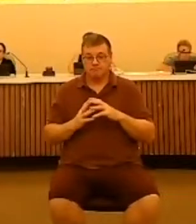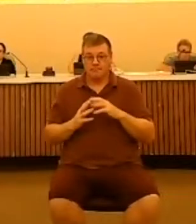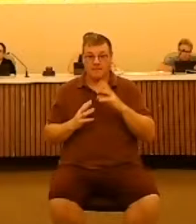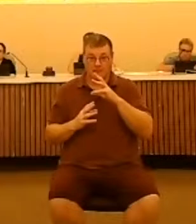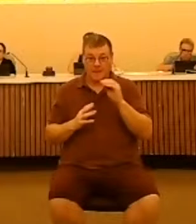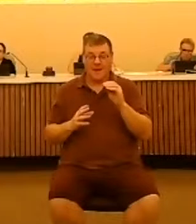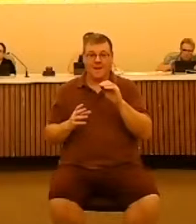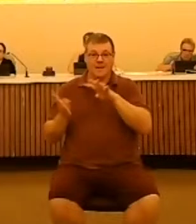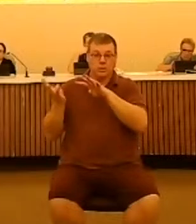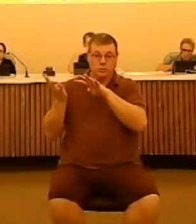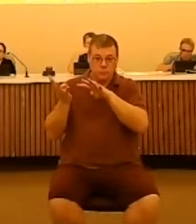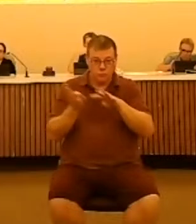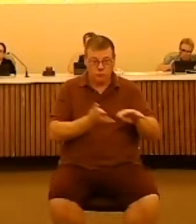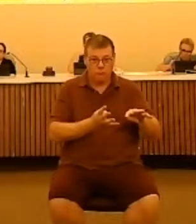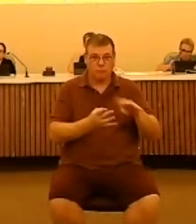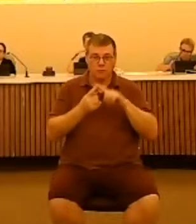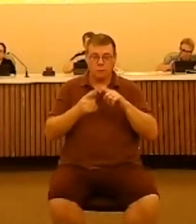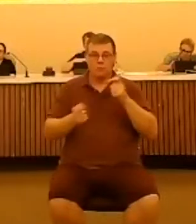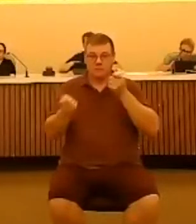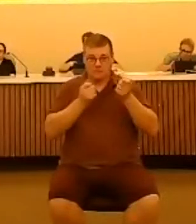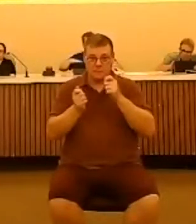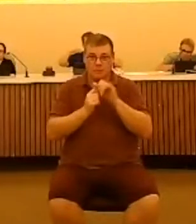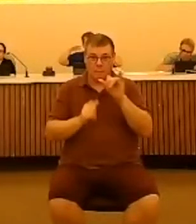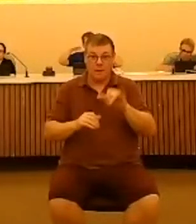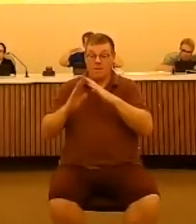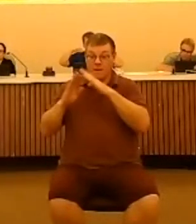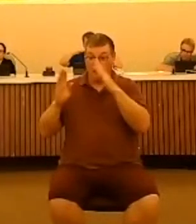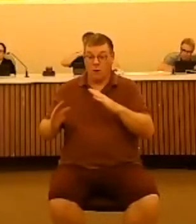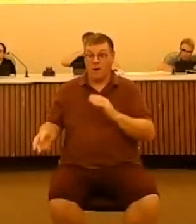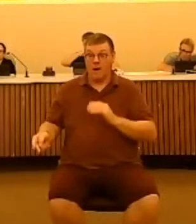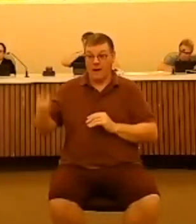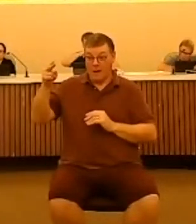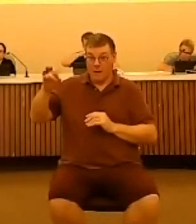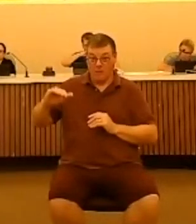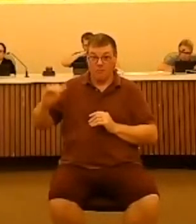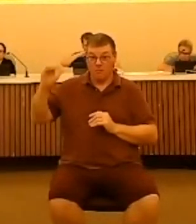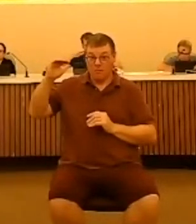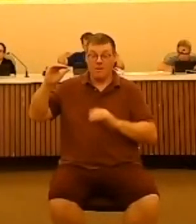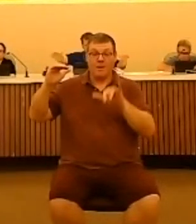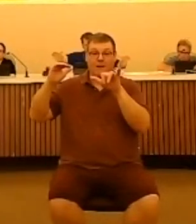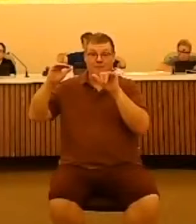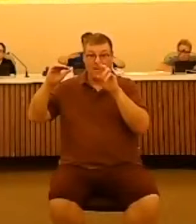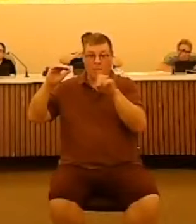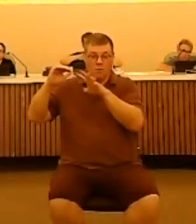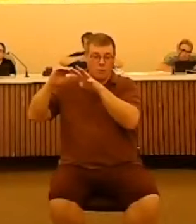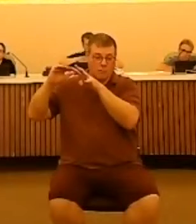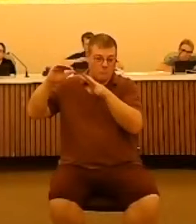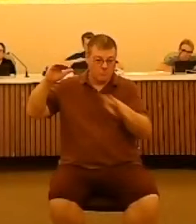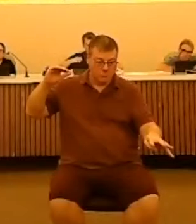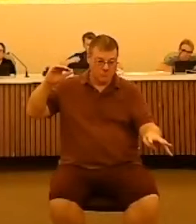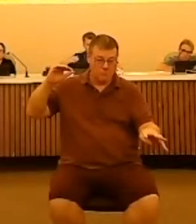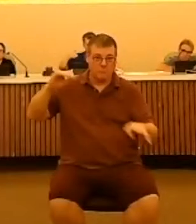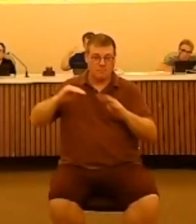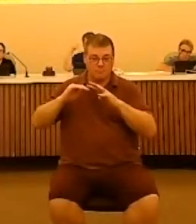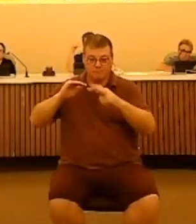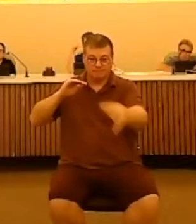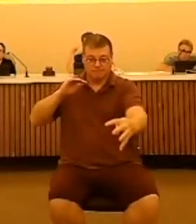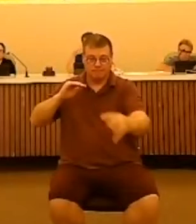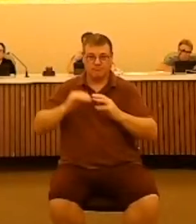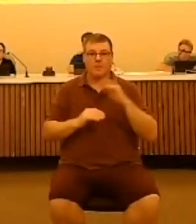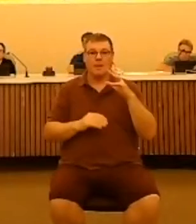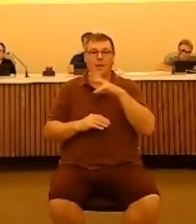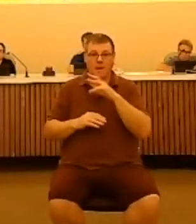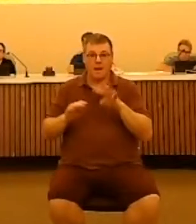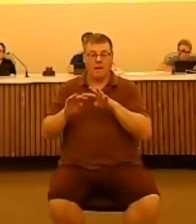did the grading plan to specifically deal with that. So the houses are up higher, the yards flow away in both directions, and